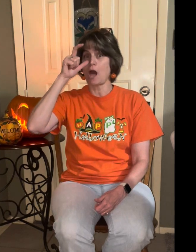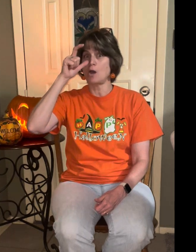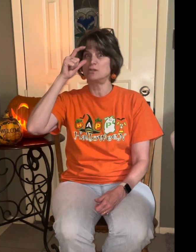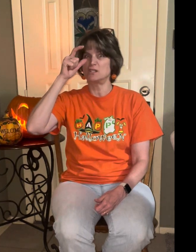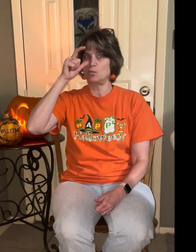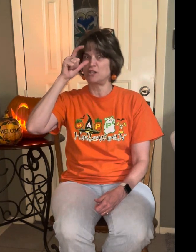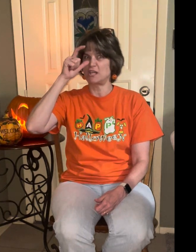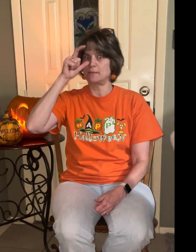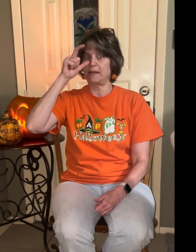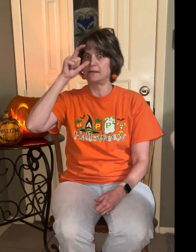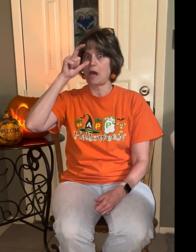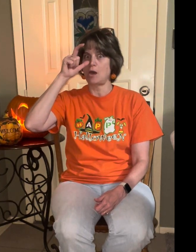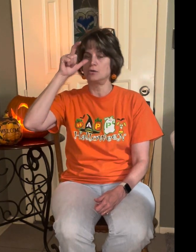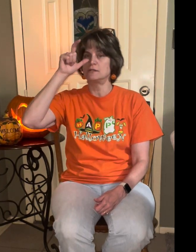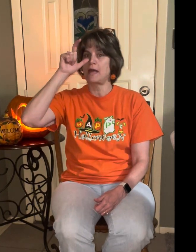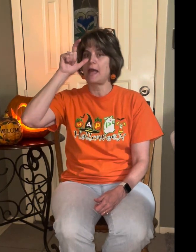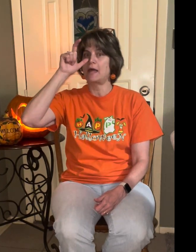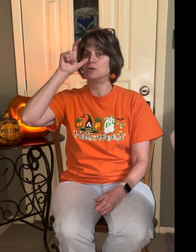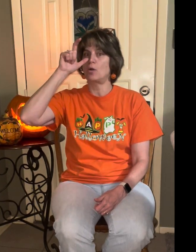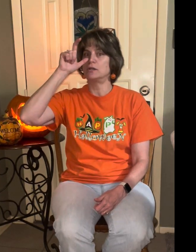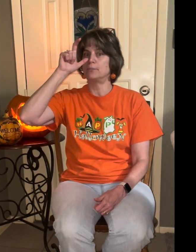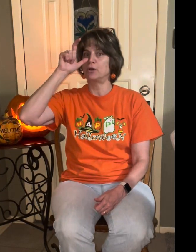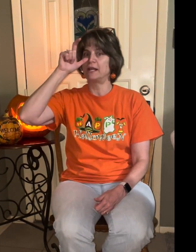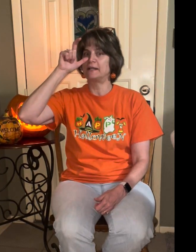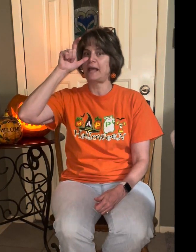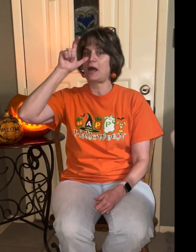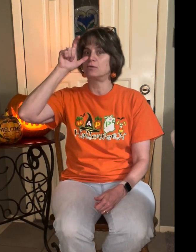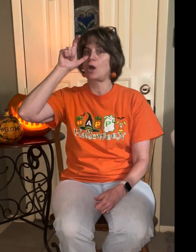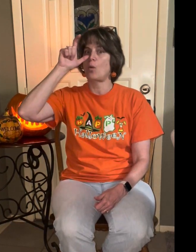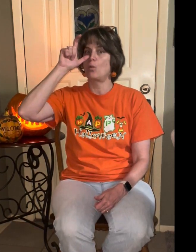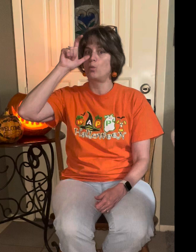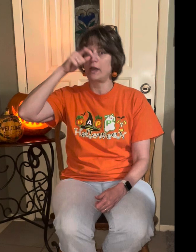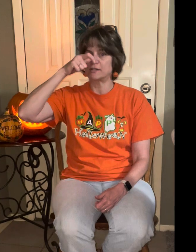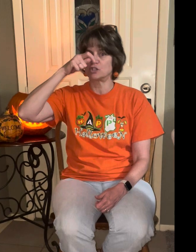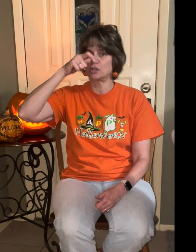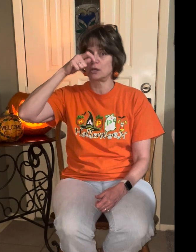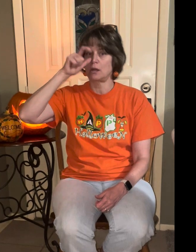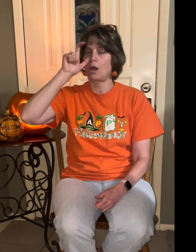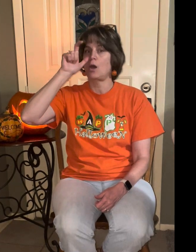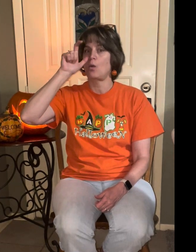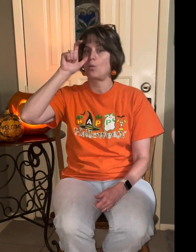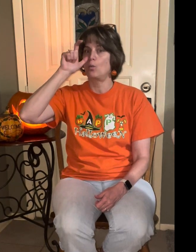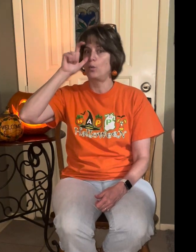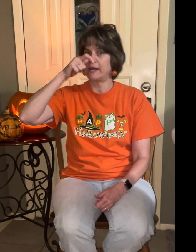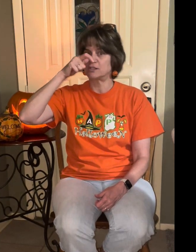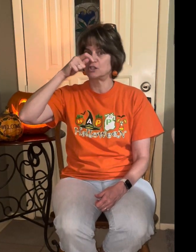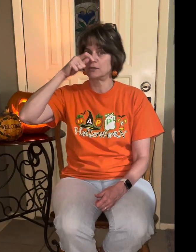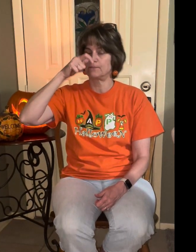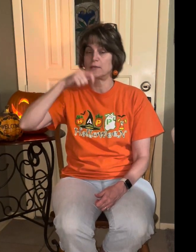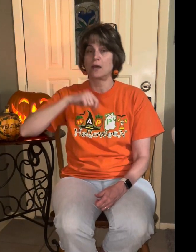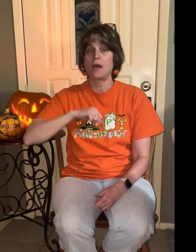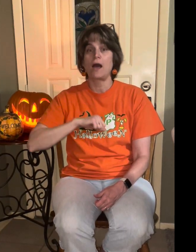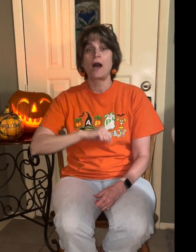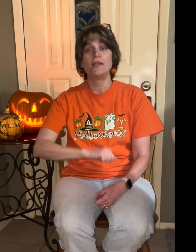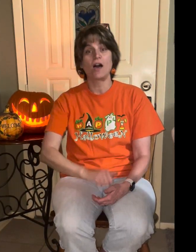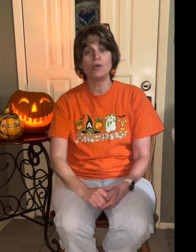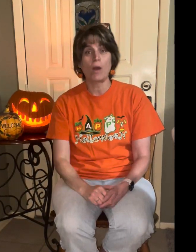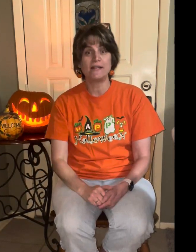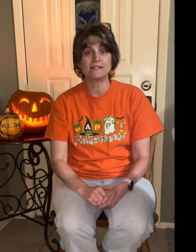nose, because the witch has a big nose, and you're going to bring it down. Witch, witch. Another way to